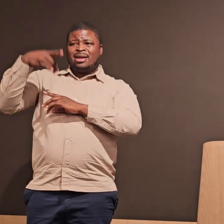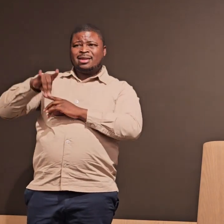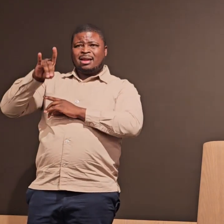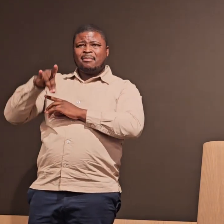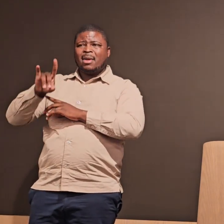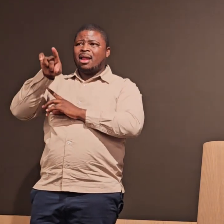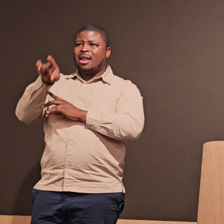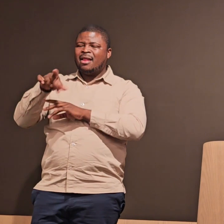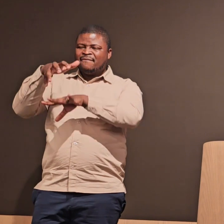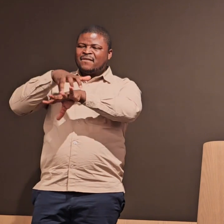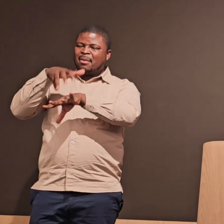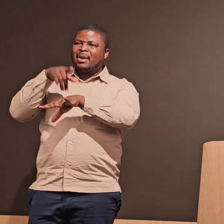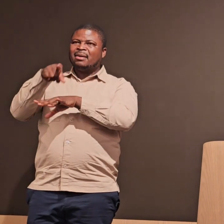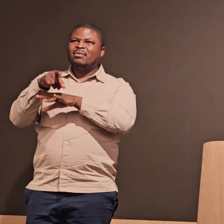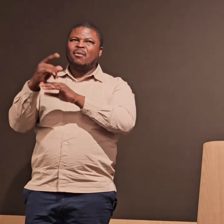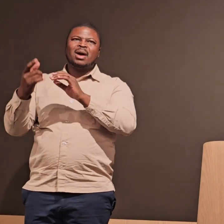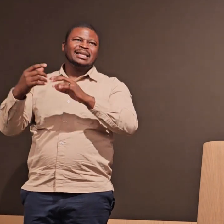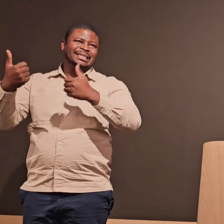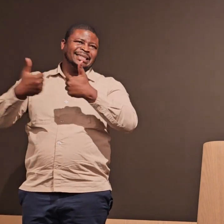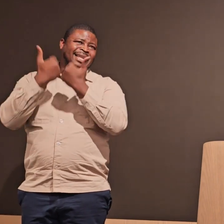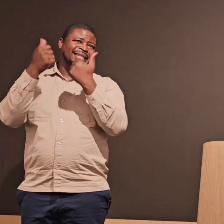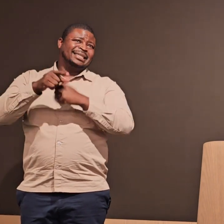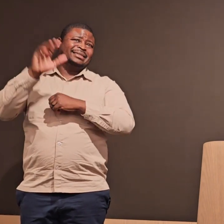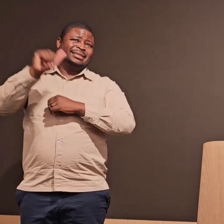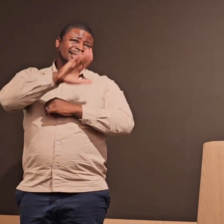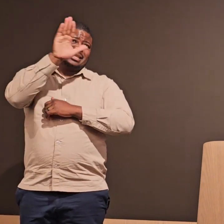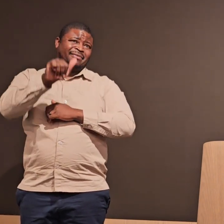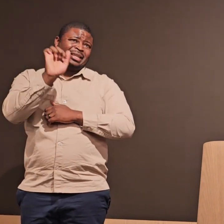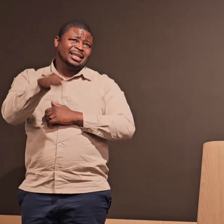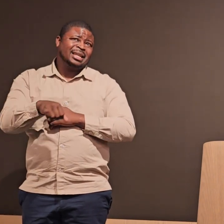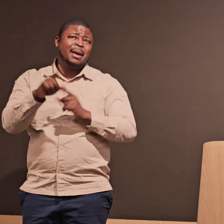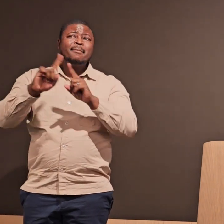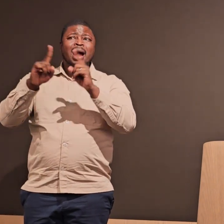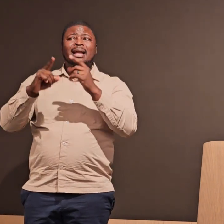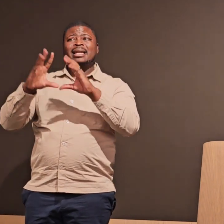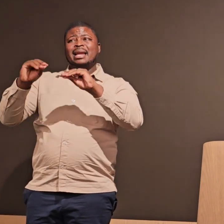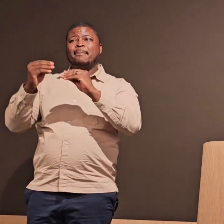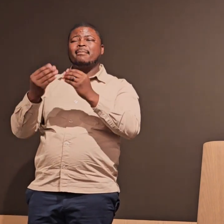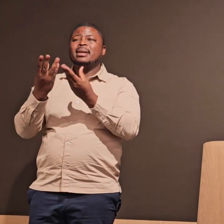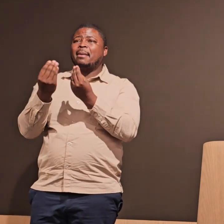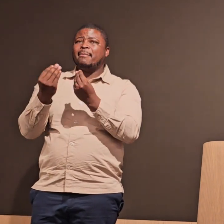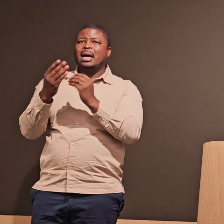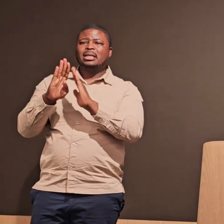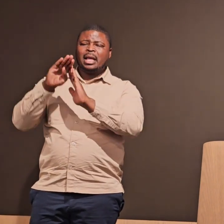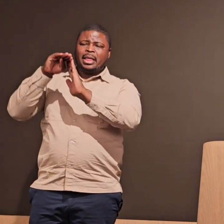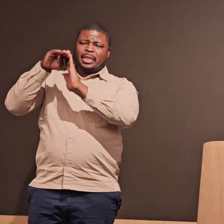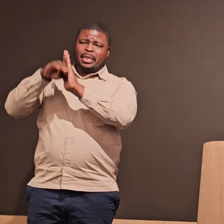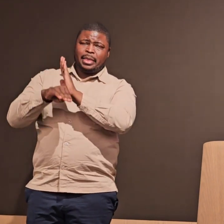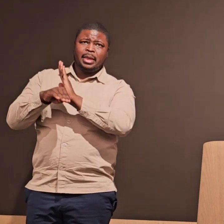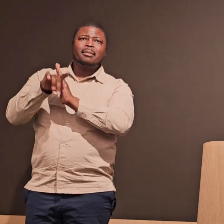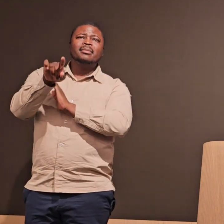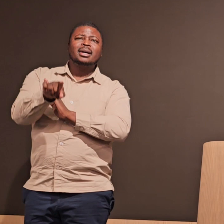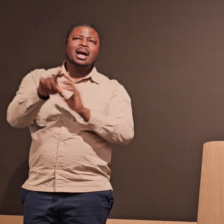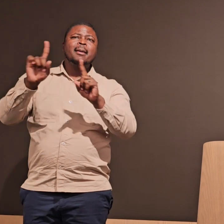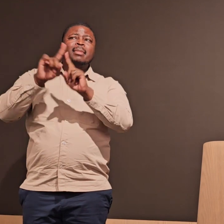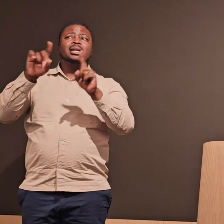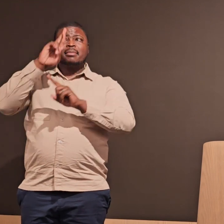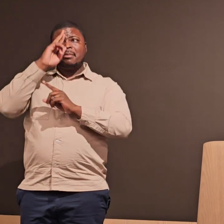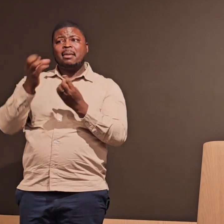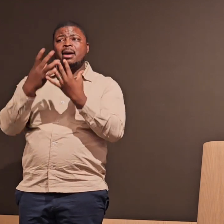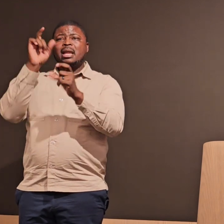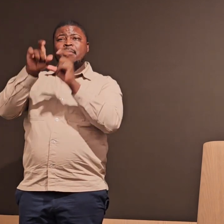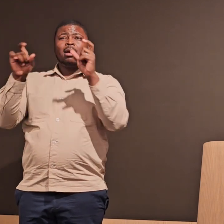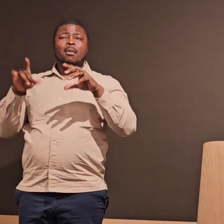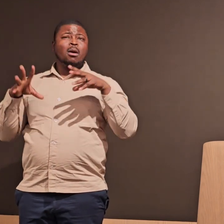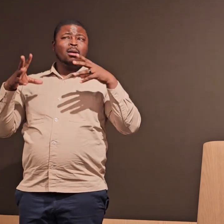Our unemployment figures are escalating, and particularly expanded unemployment, which is